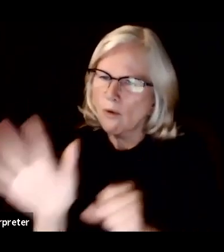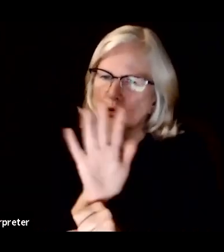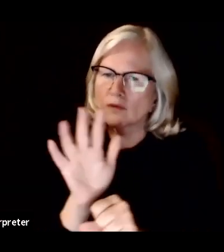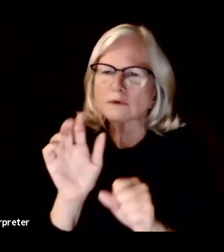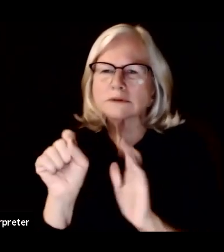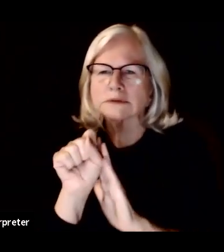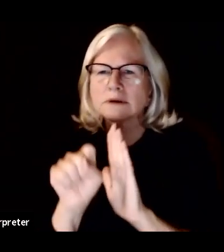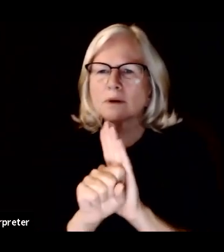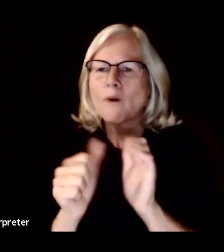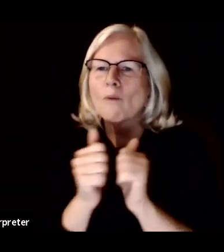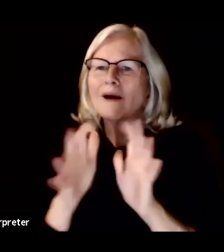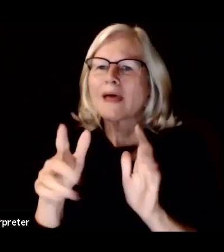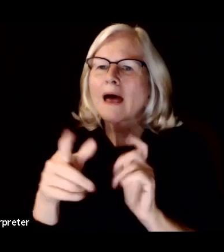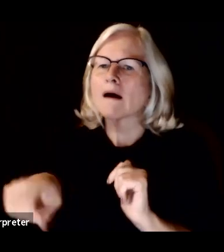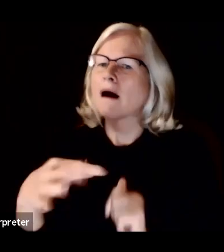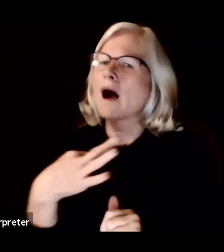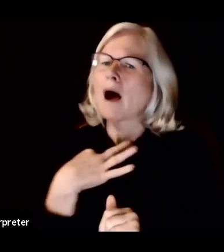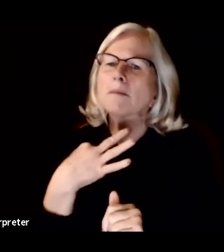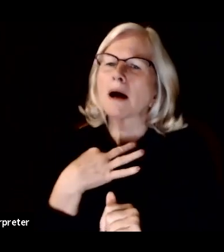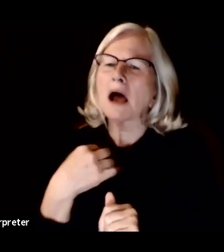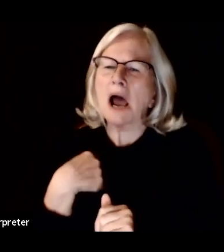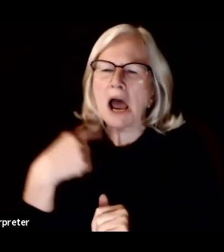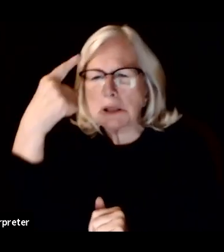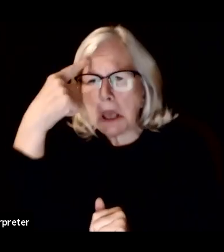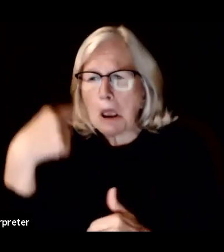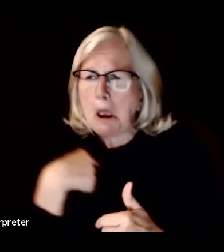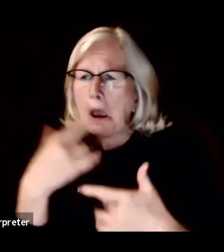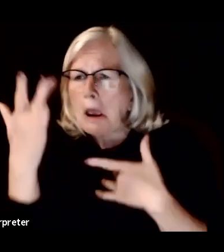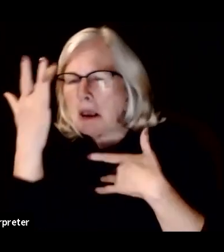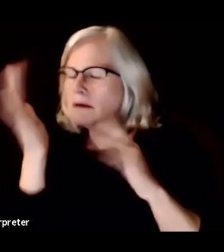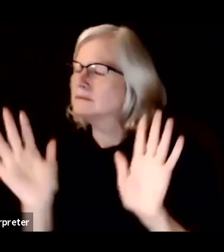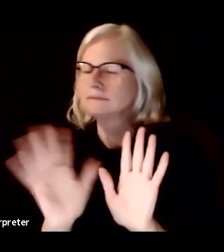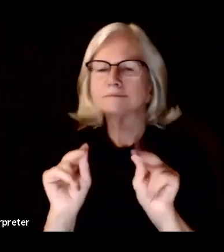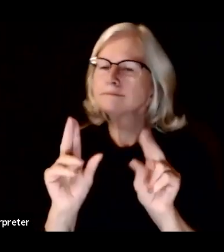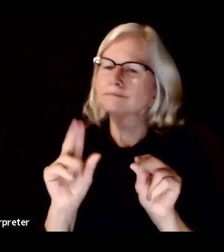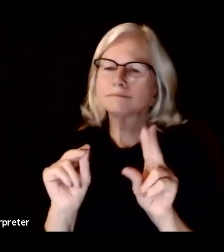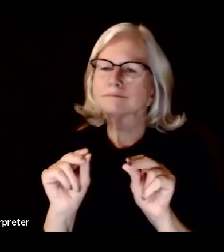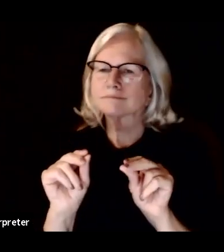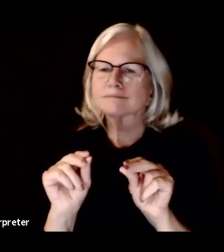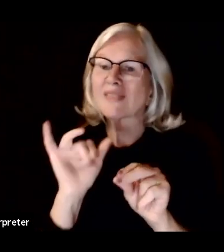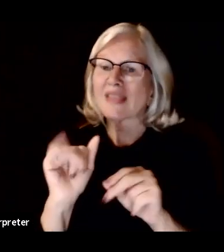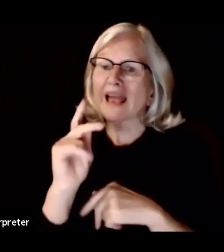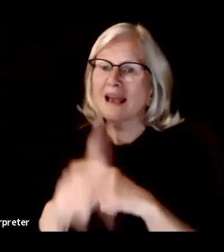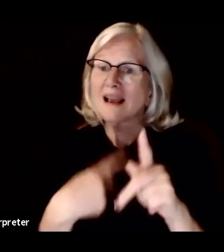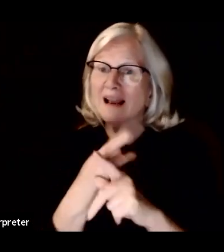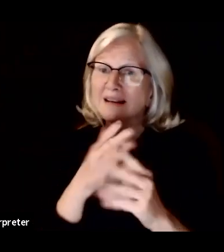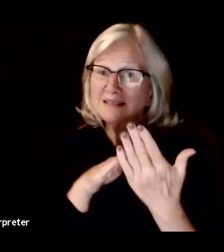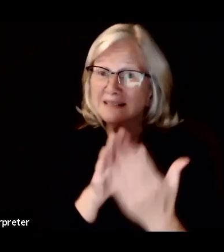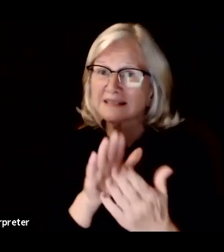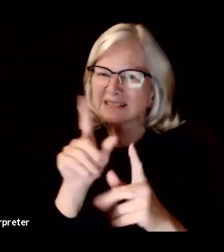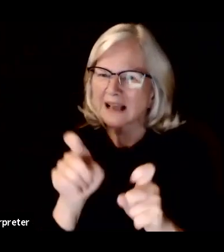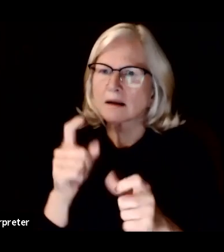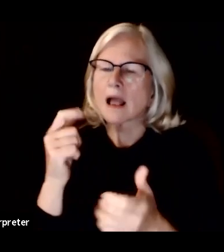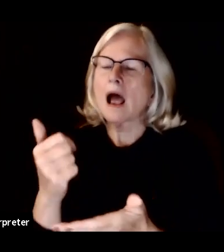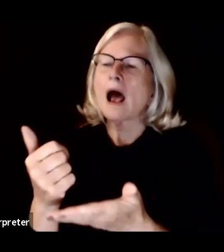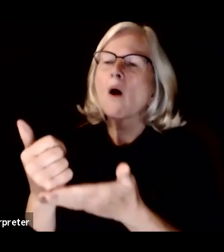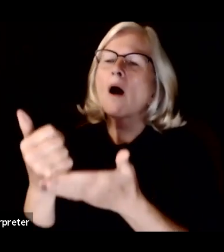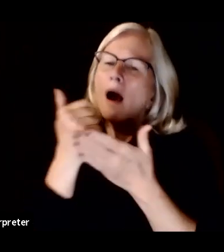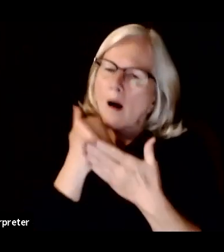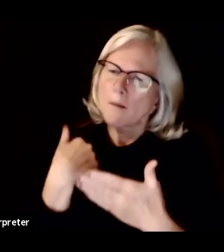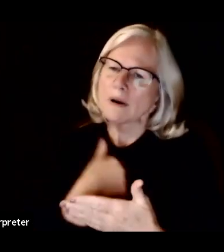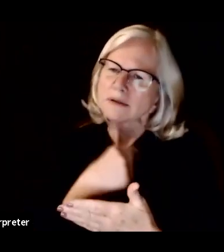more about how and where COVID-19 is spreading in our Minnesota community. We